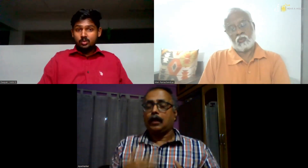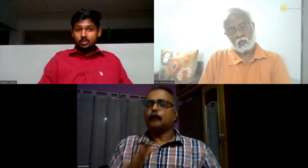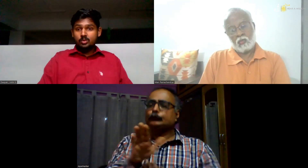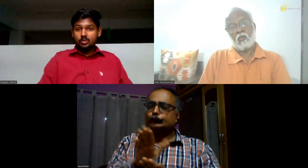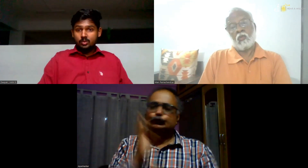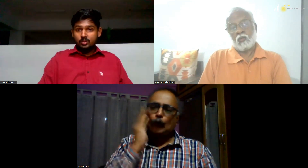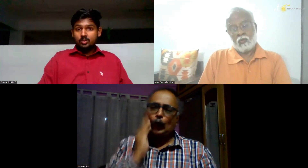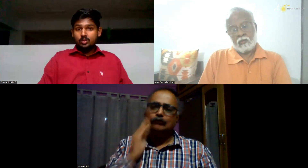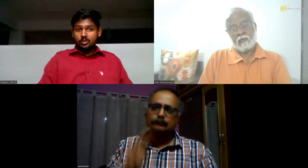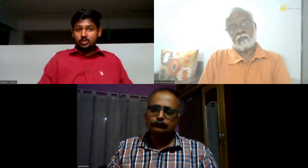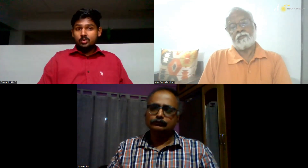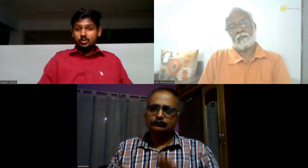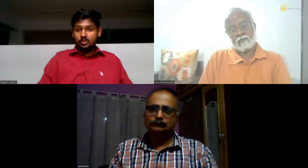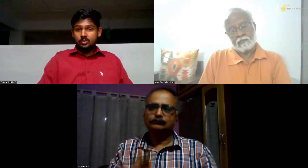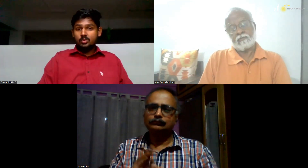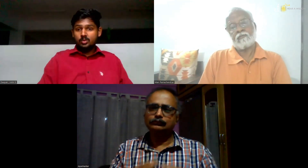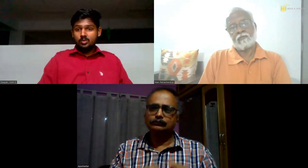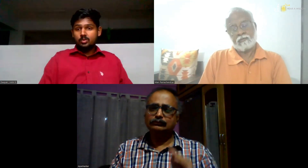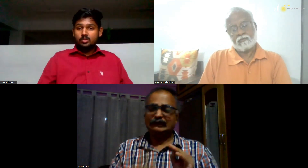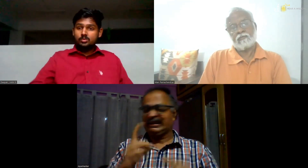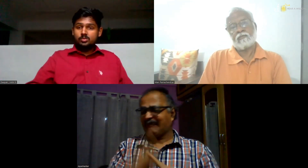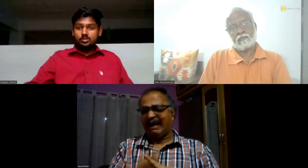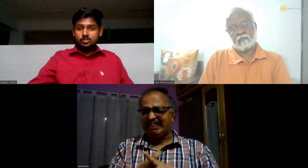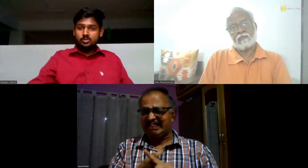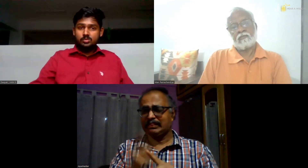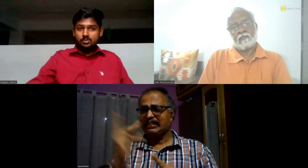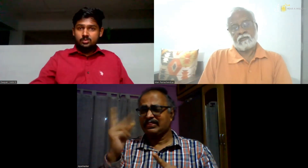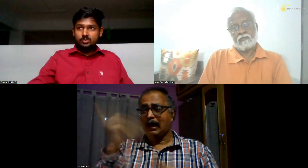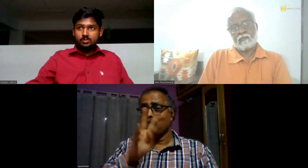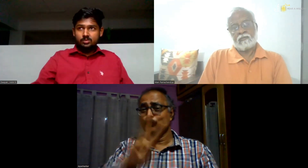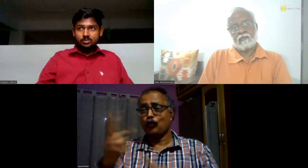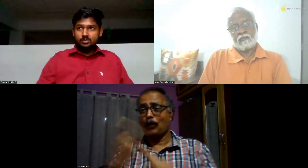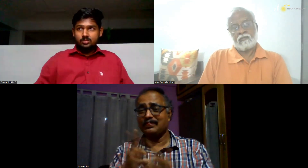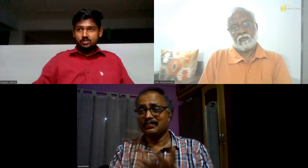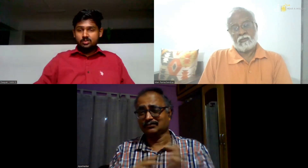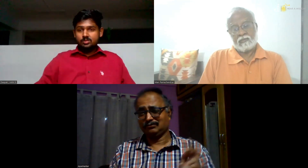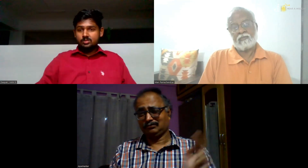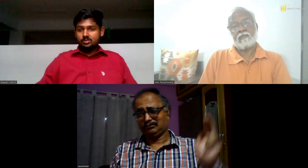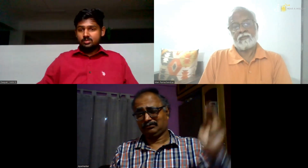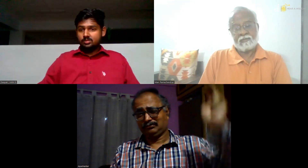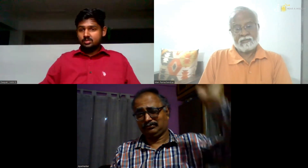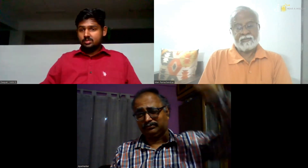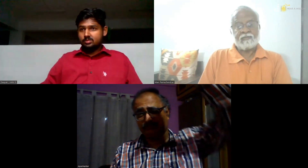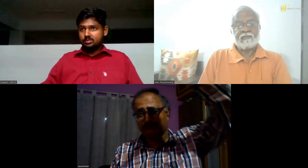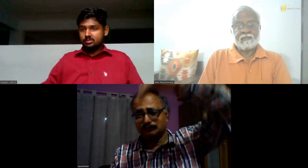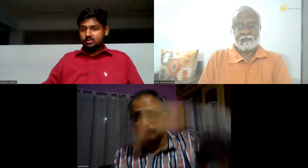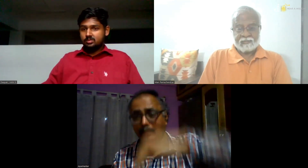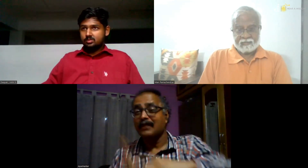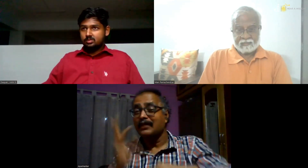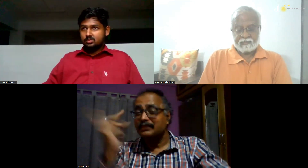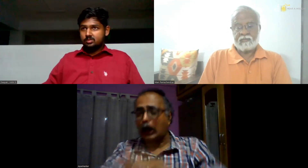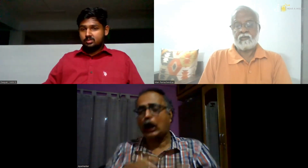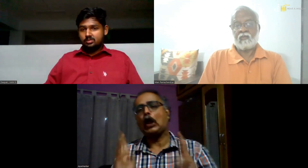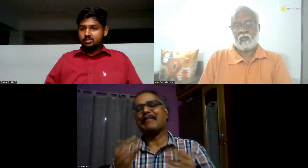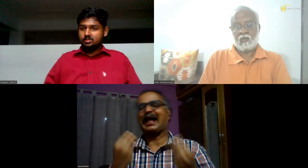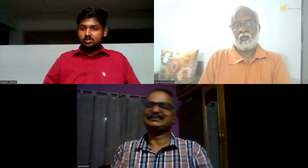know, we feel uh pukish as well, and sometimes we have a breathing problem also. It was so difficult